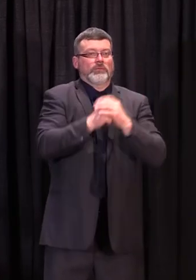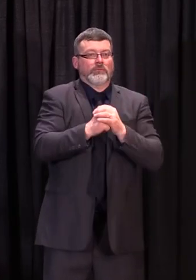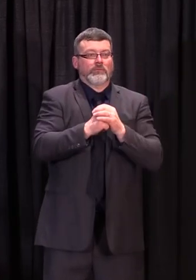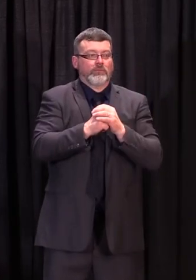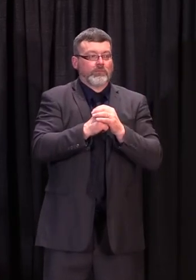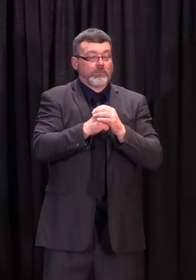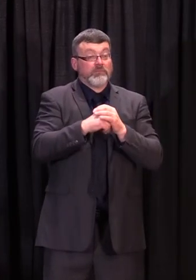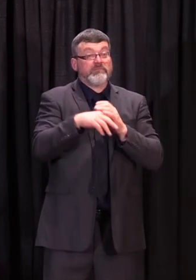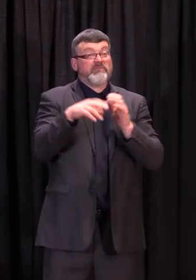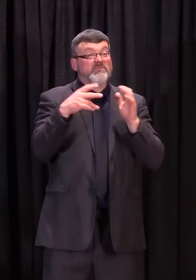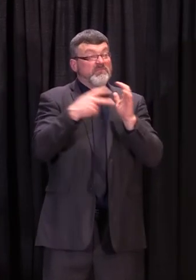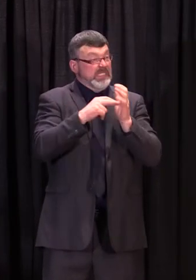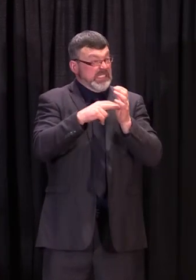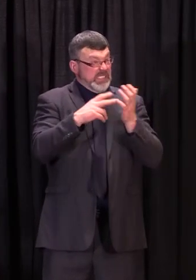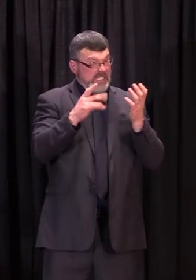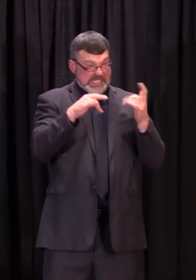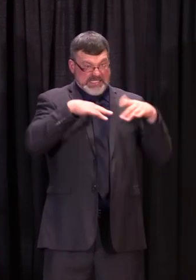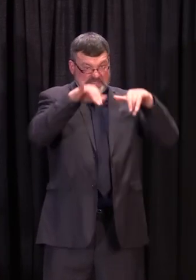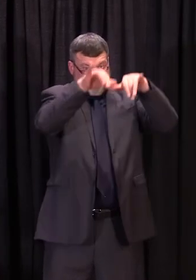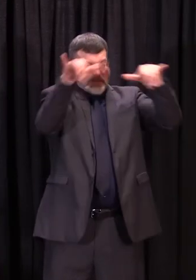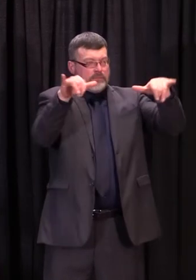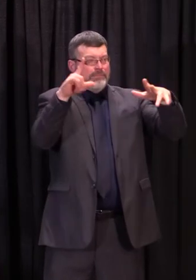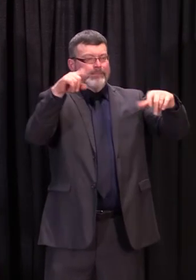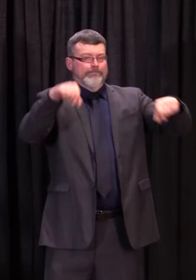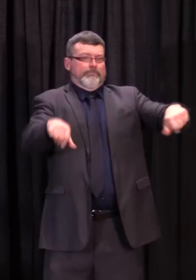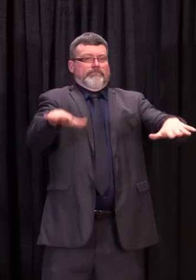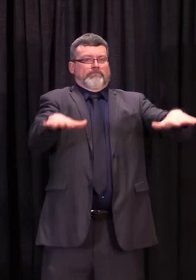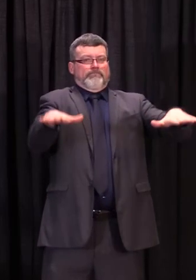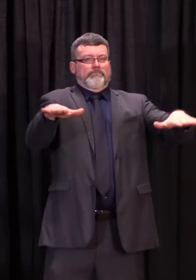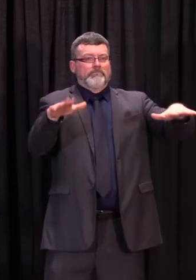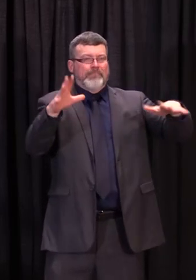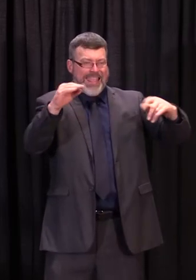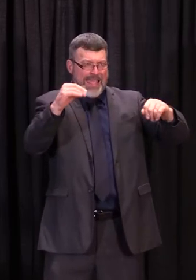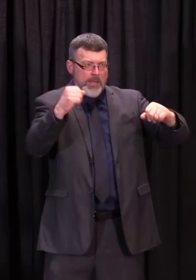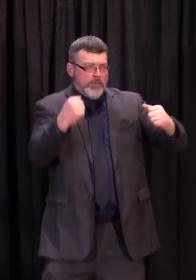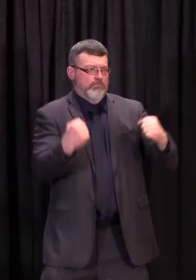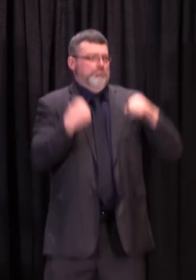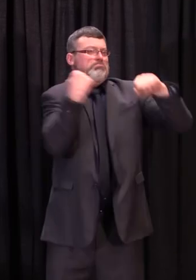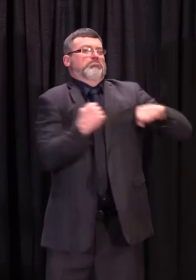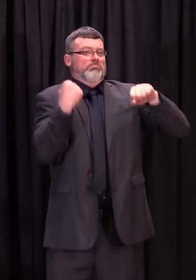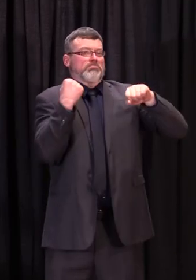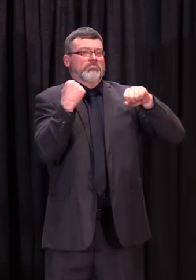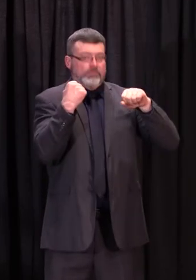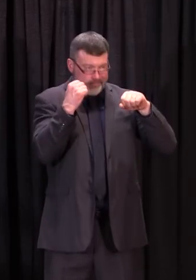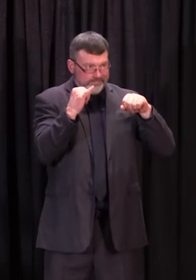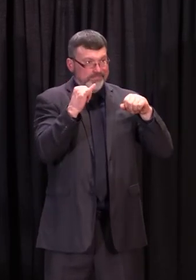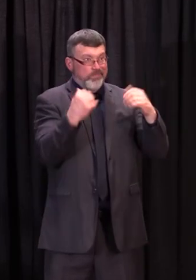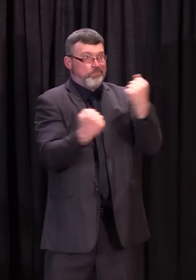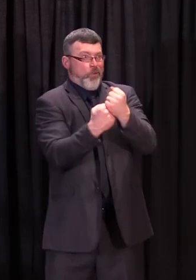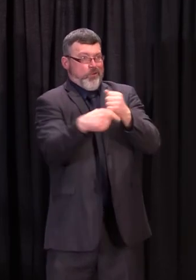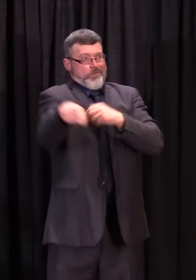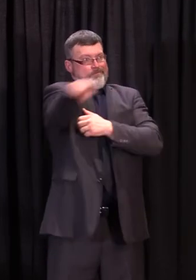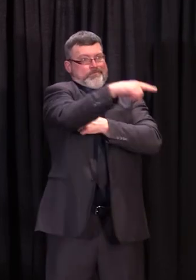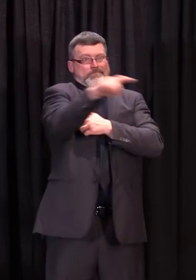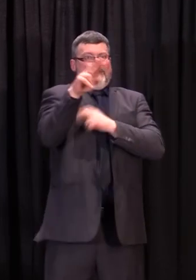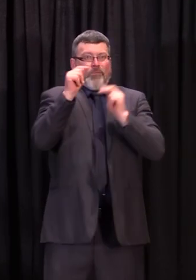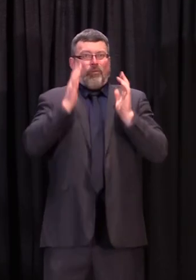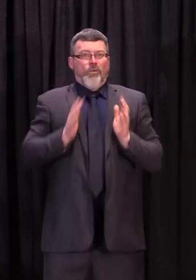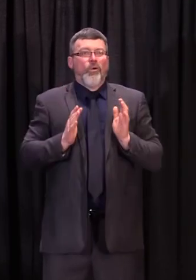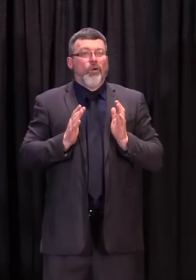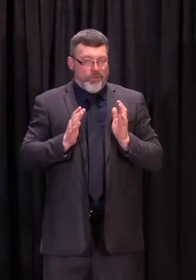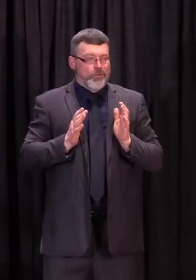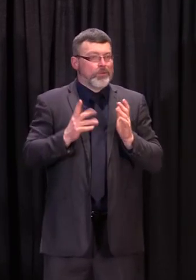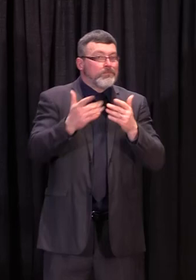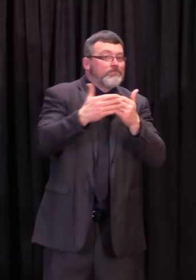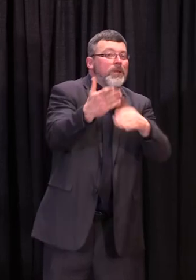systems that support Vermonters' health and well-being. To do that, we've included $25